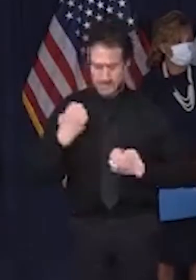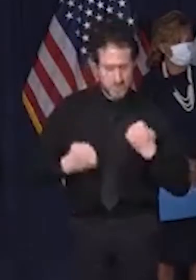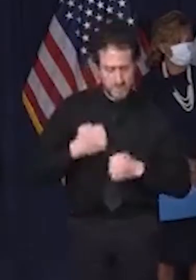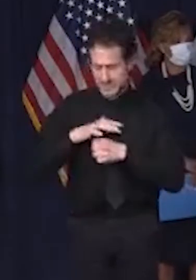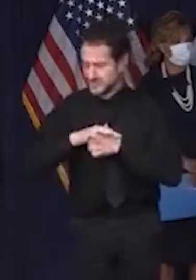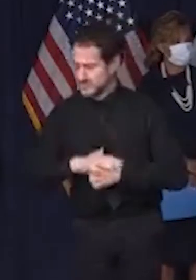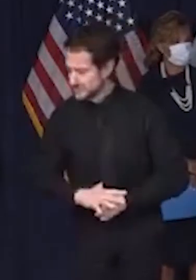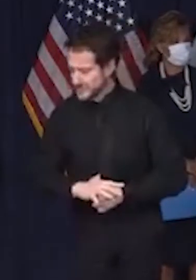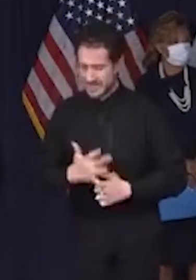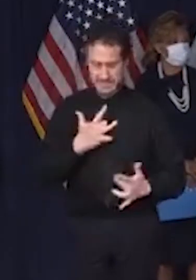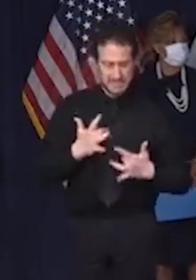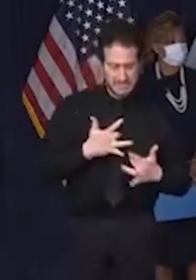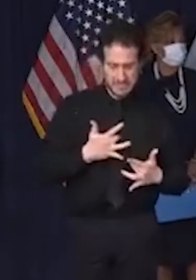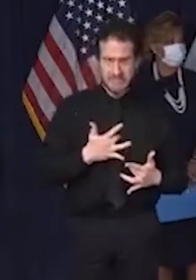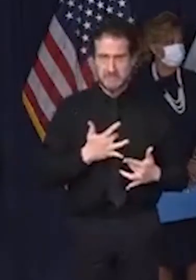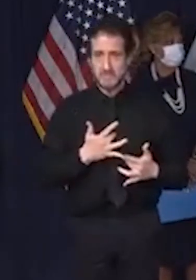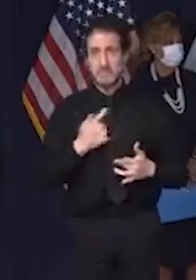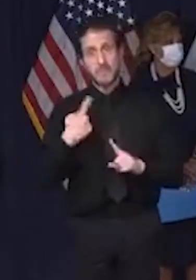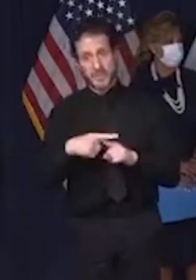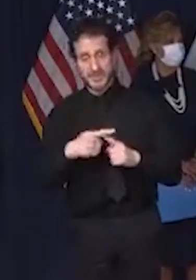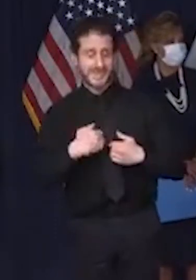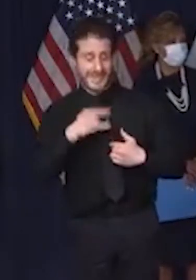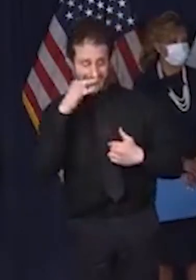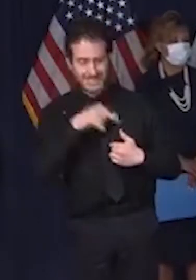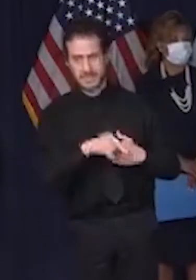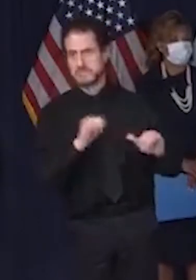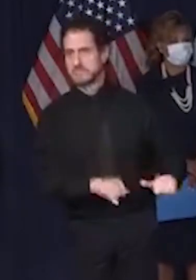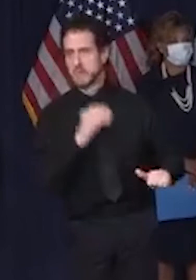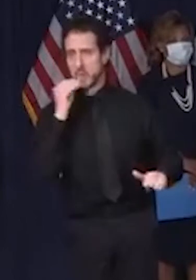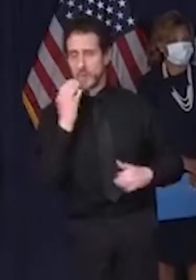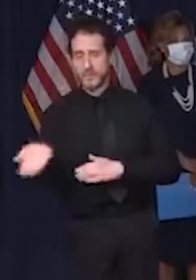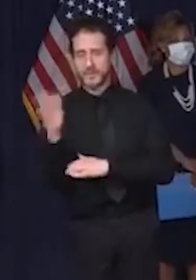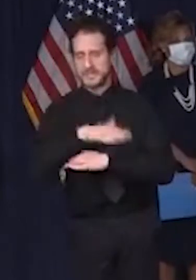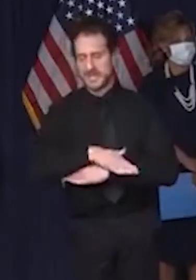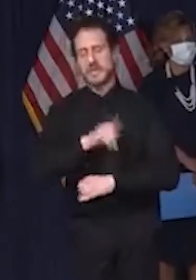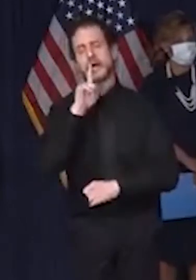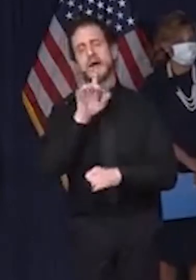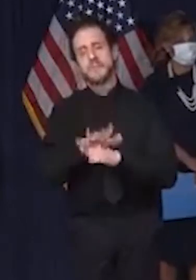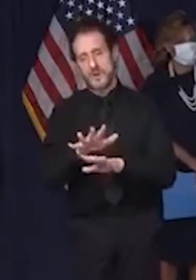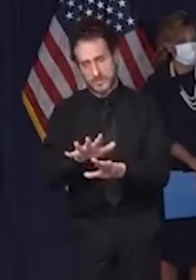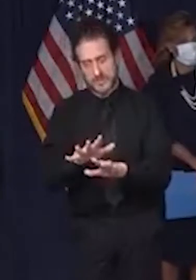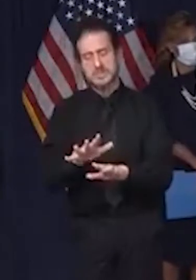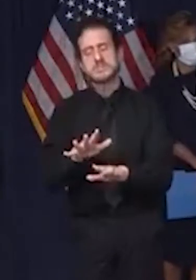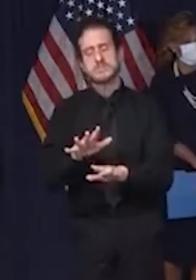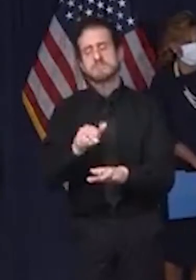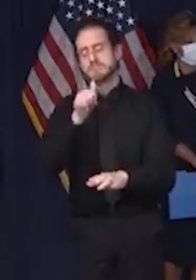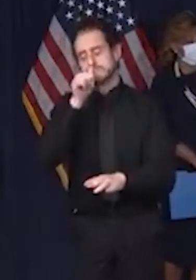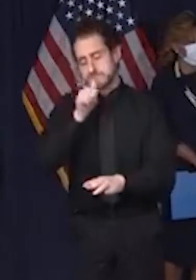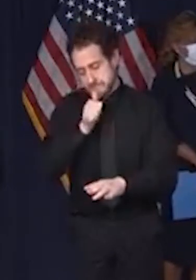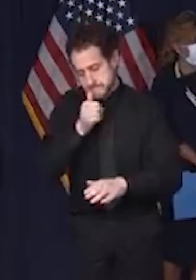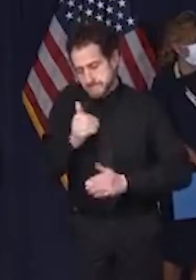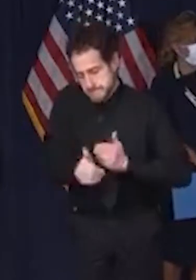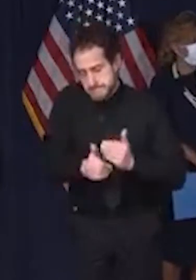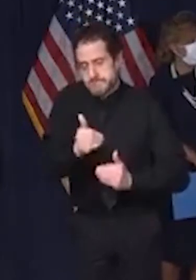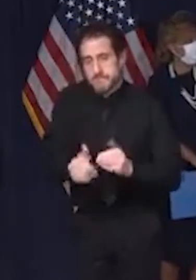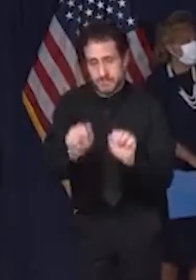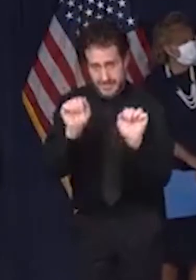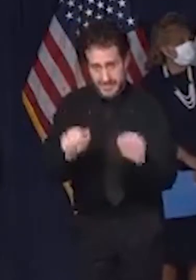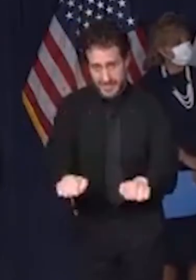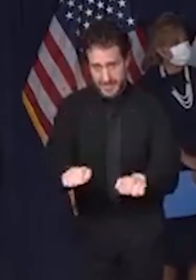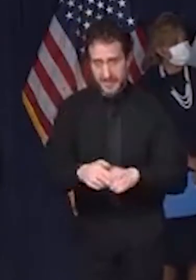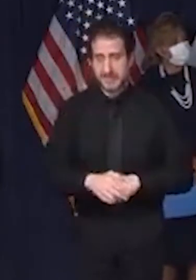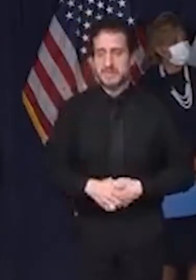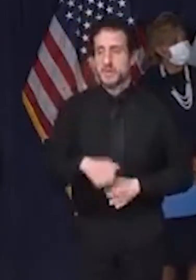with your kids at home all day, I promise you, you will get through this. And I want to remind everyone of our Call